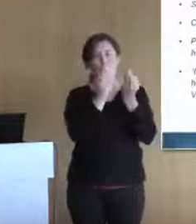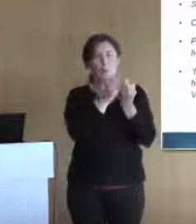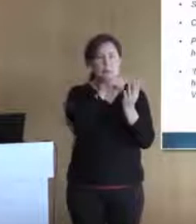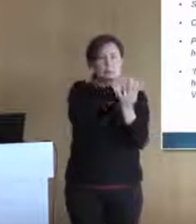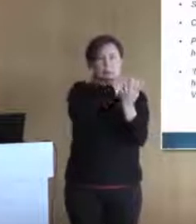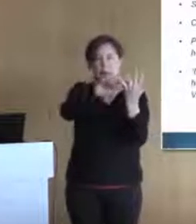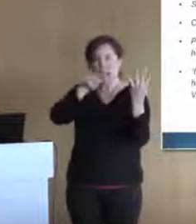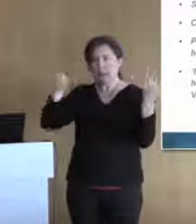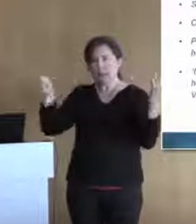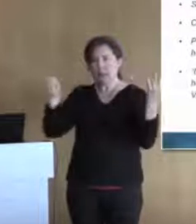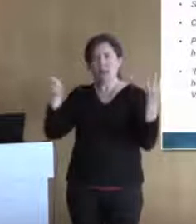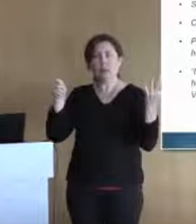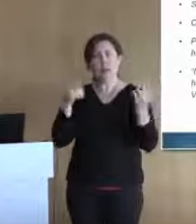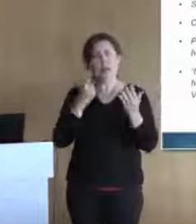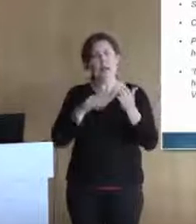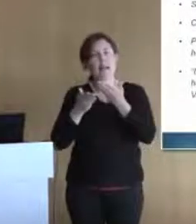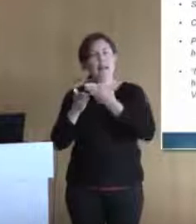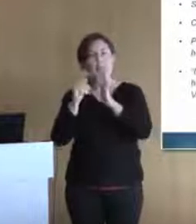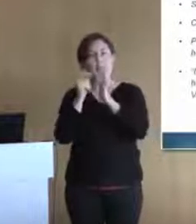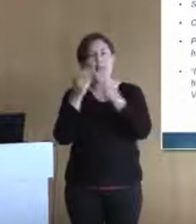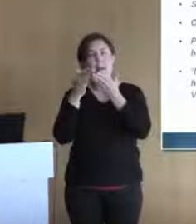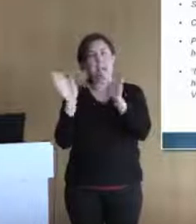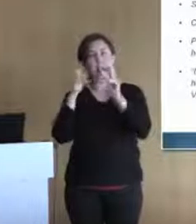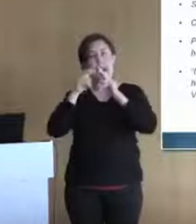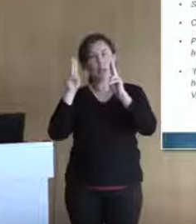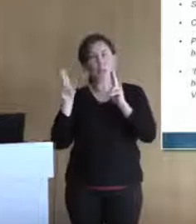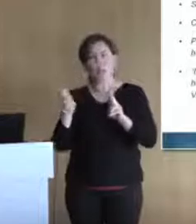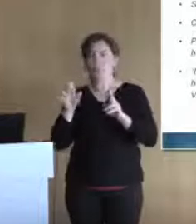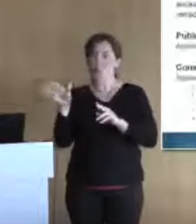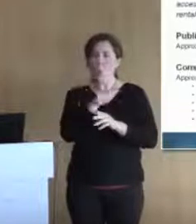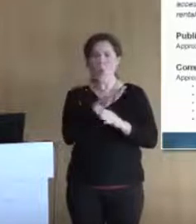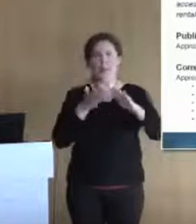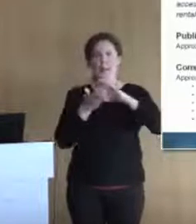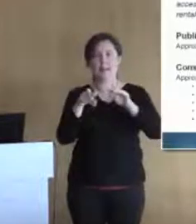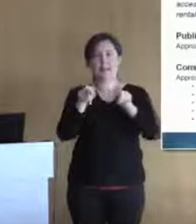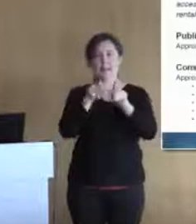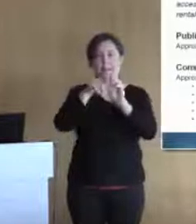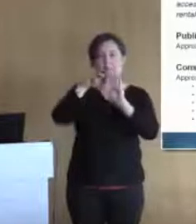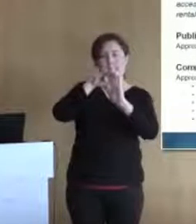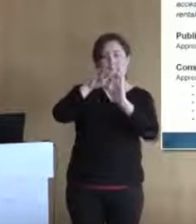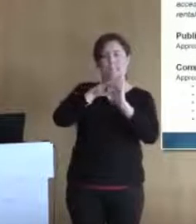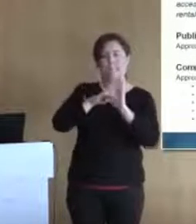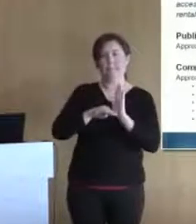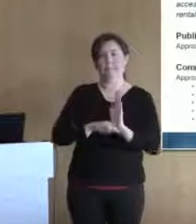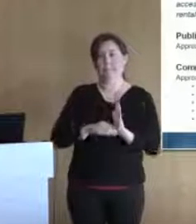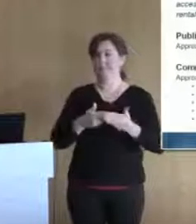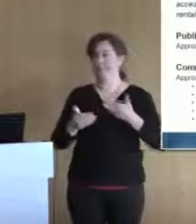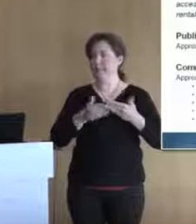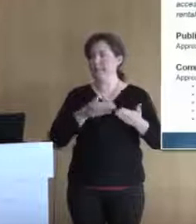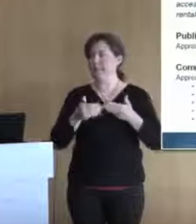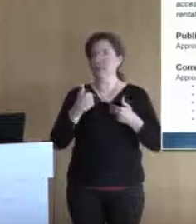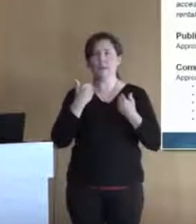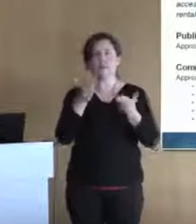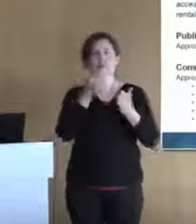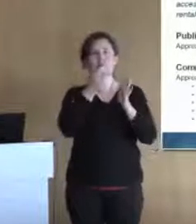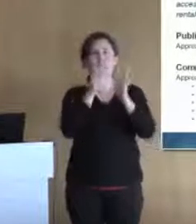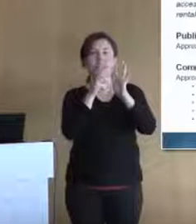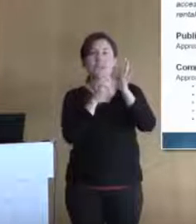people apply, a common way in which people's needs are determined, and all of the community